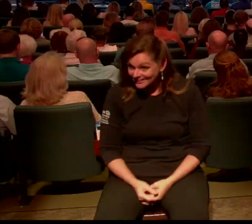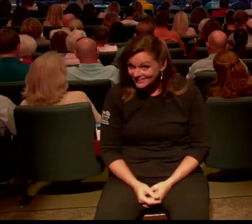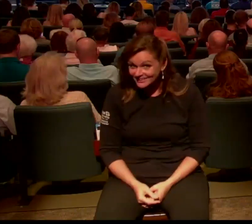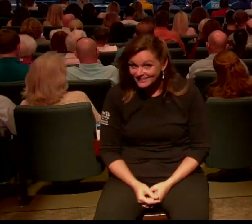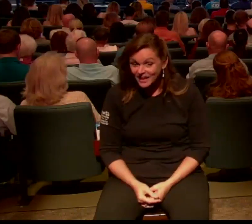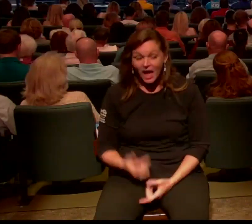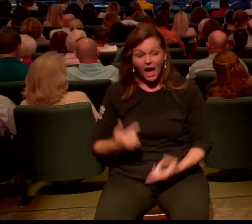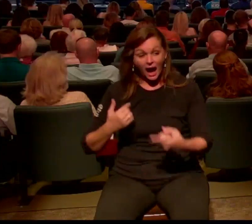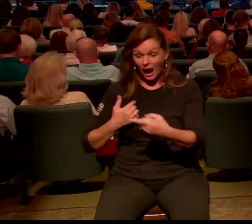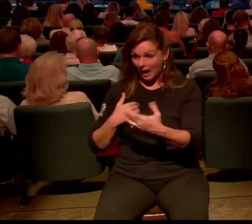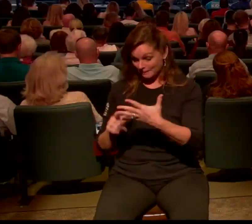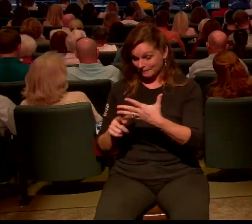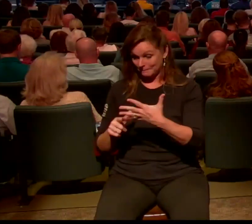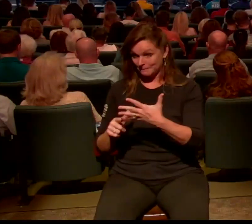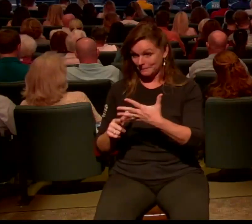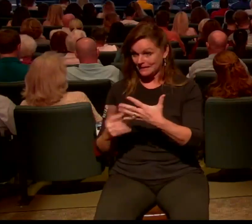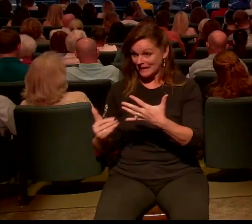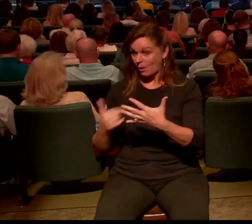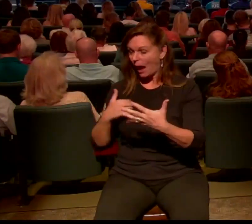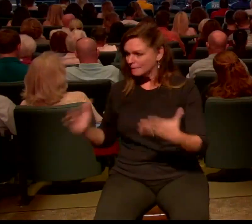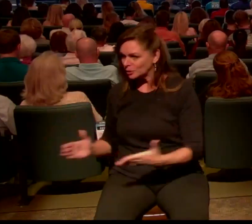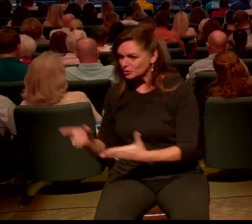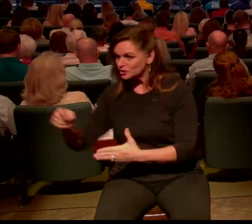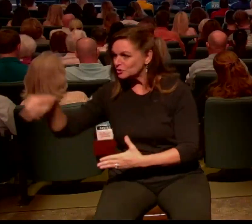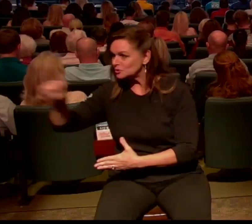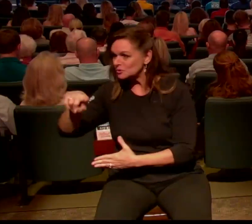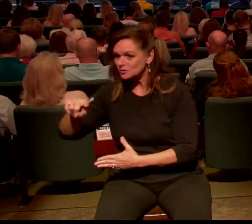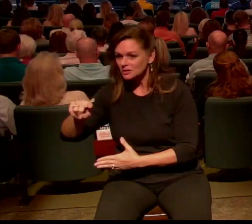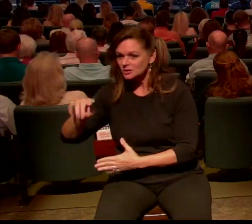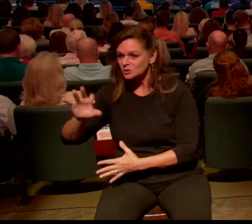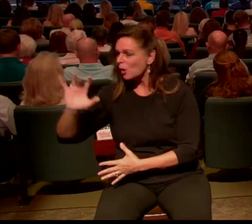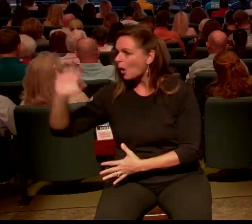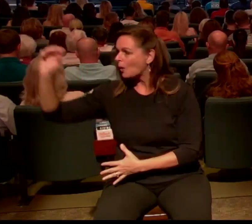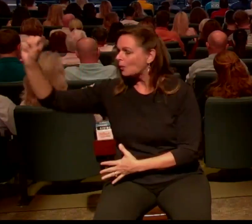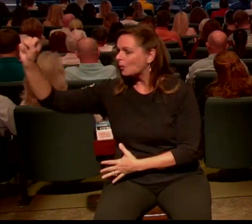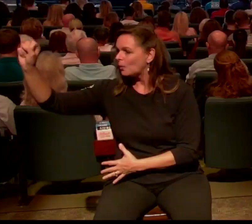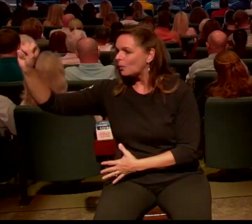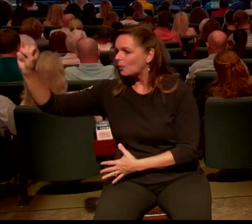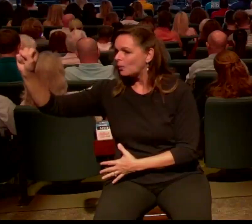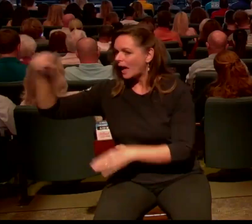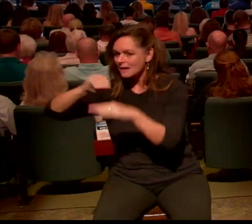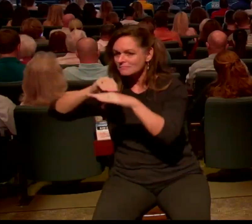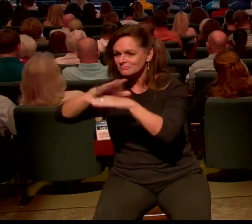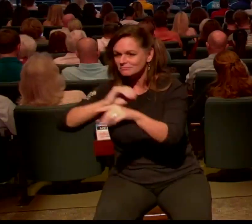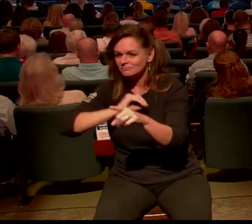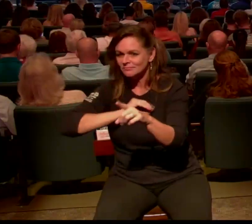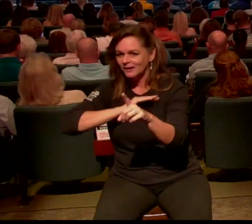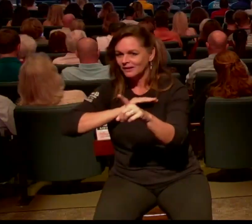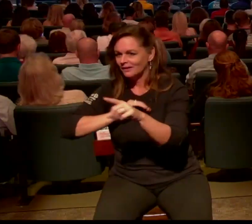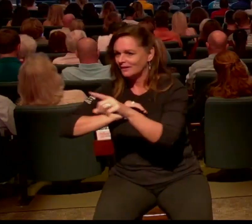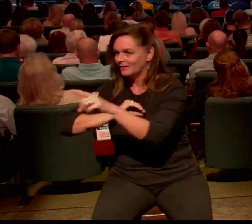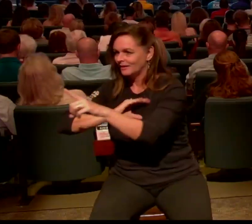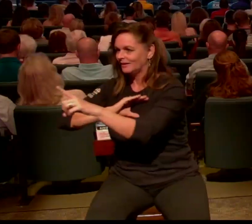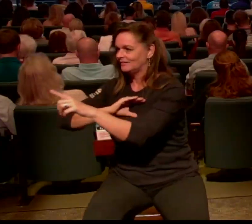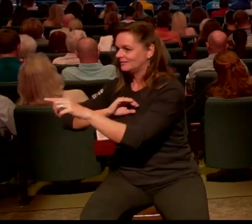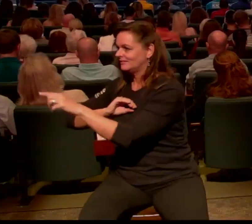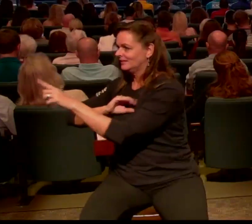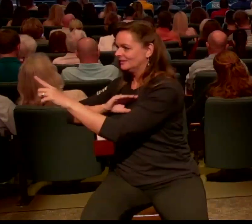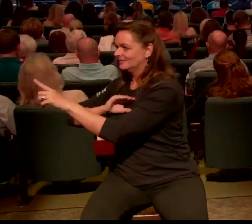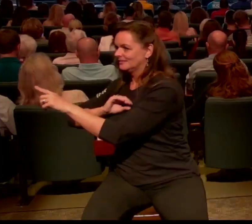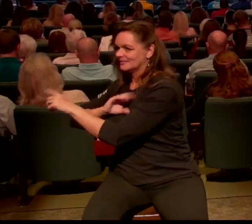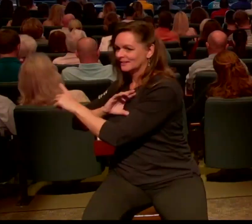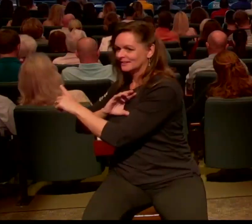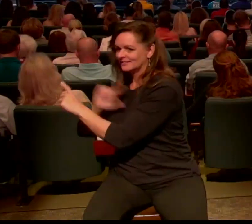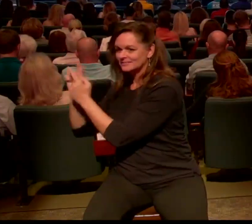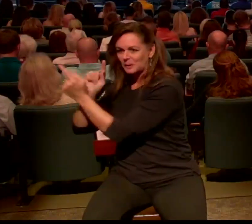I'm encouraging you to walk out of this church and say, for the next year, every day,